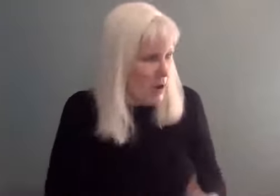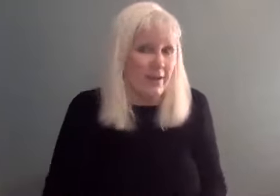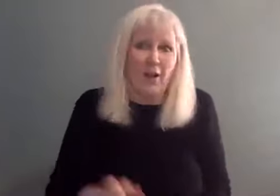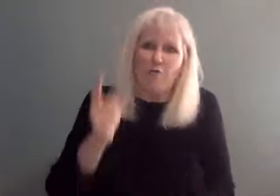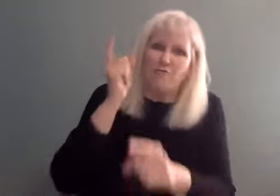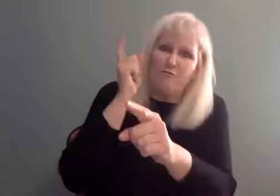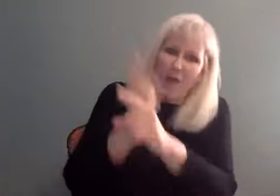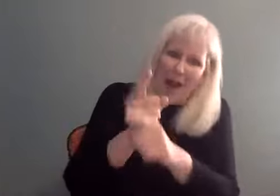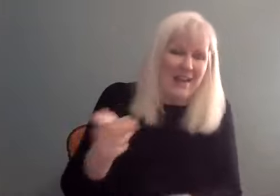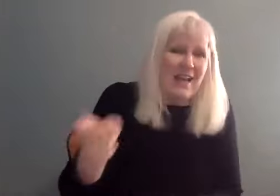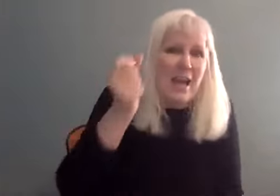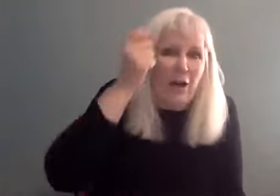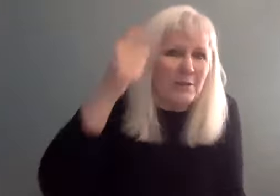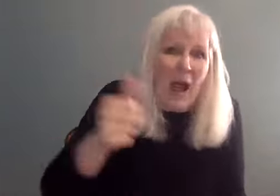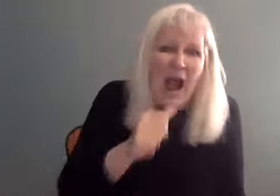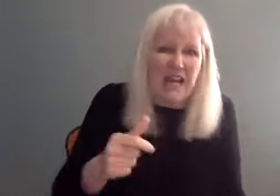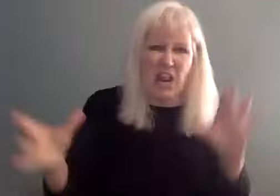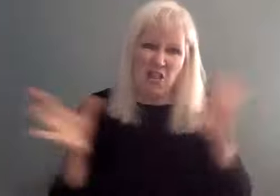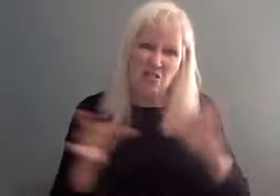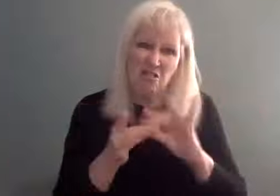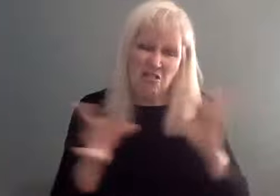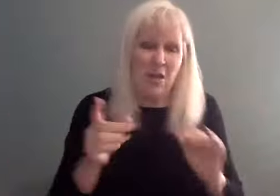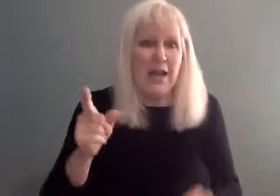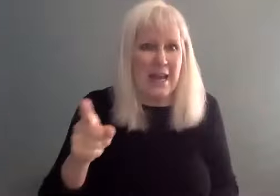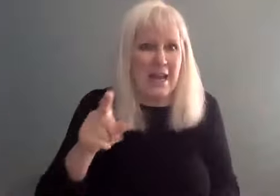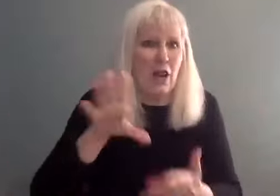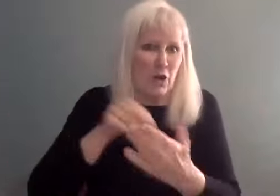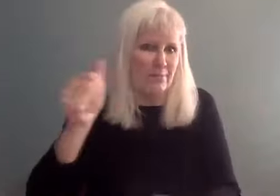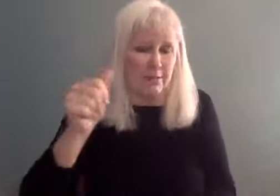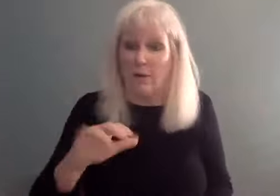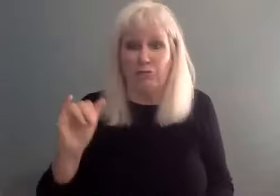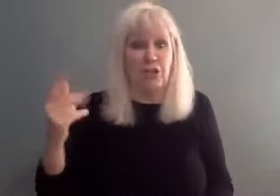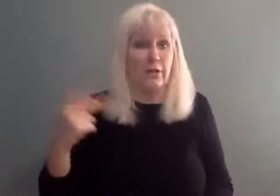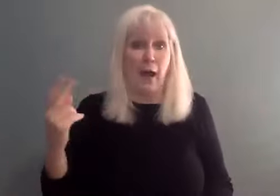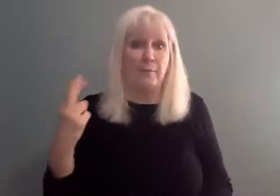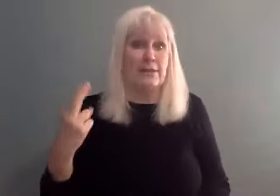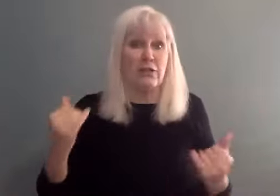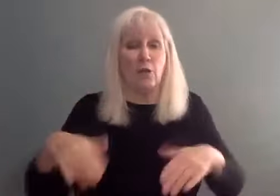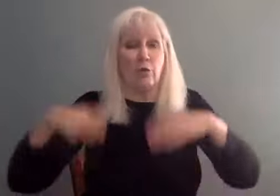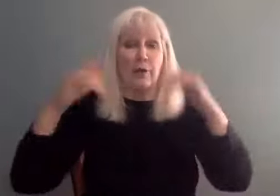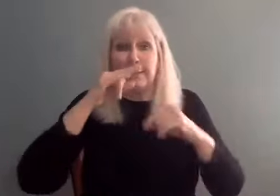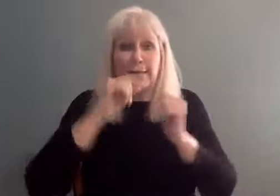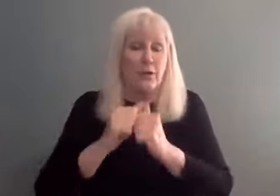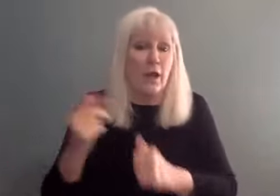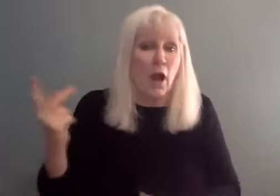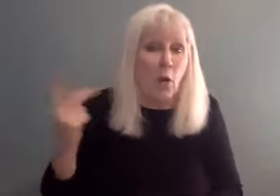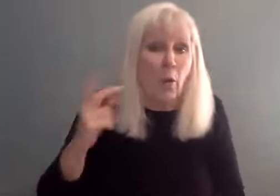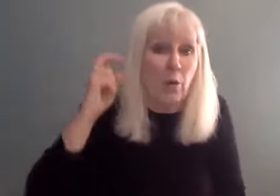all on his own. But Jill and I are best friends. We raised the kids together. Jill and I went to Europe together. Jill gives me a cake every